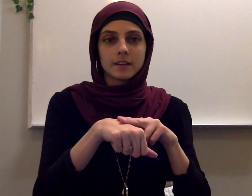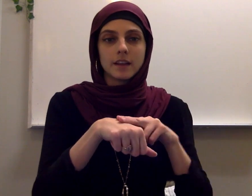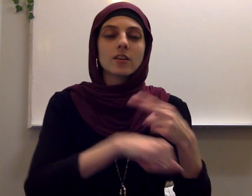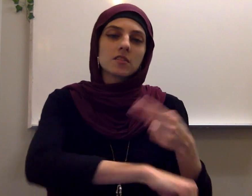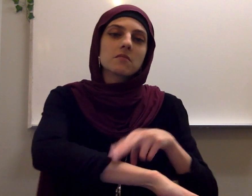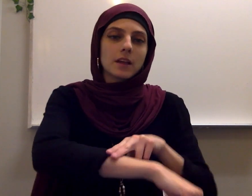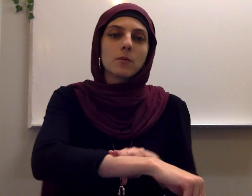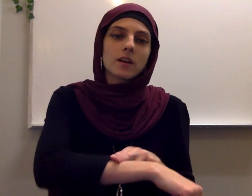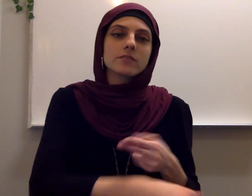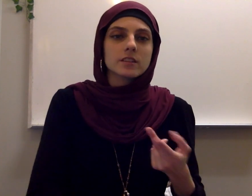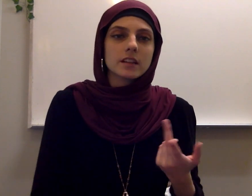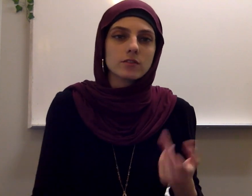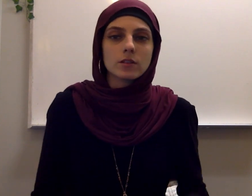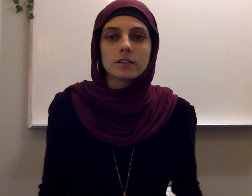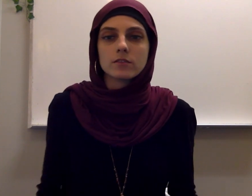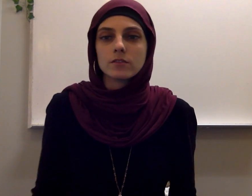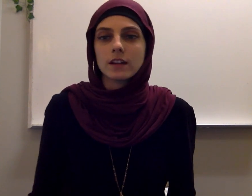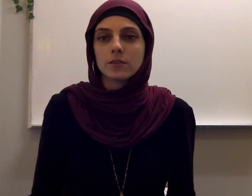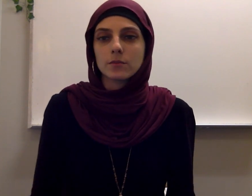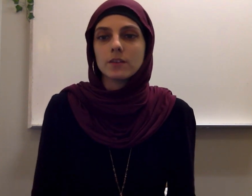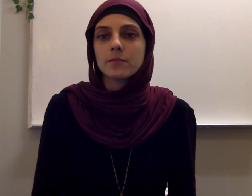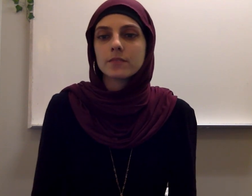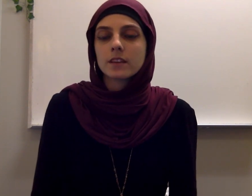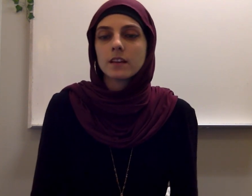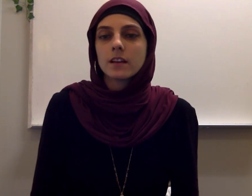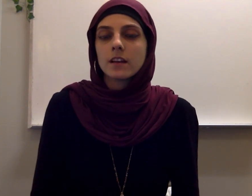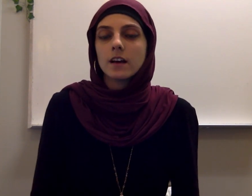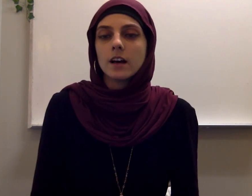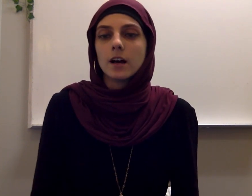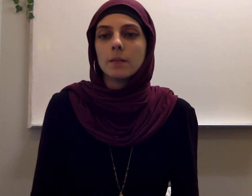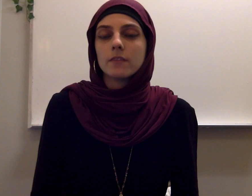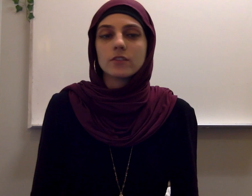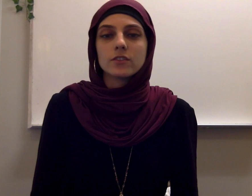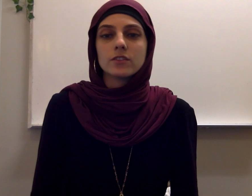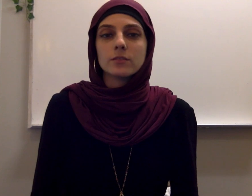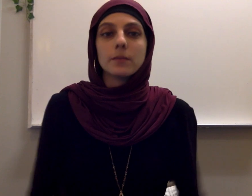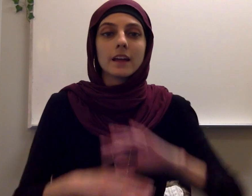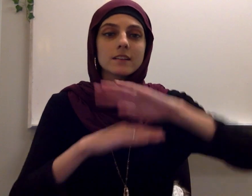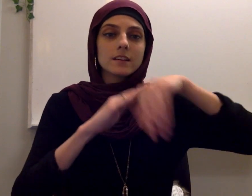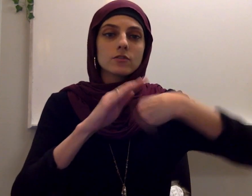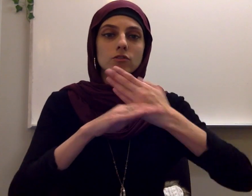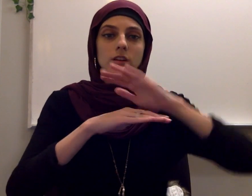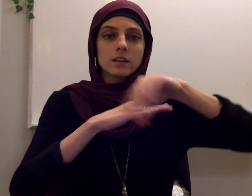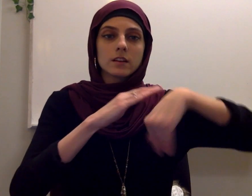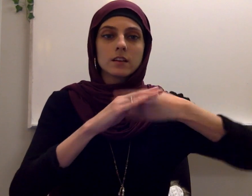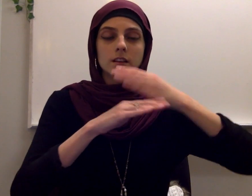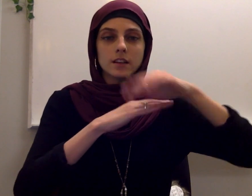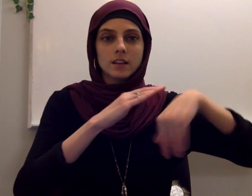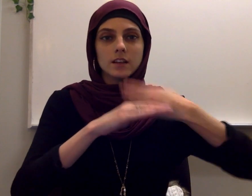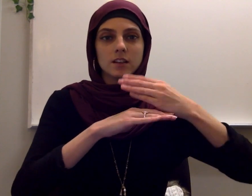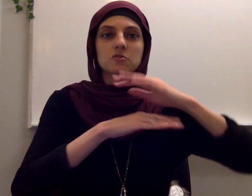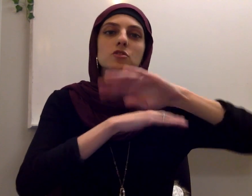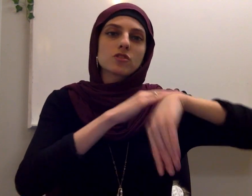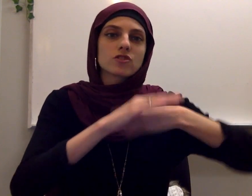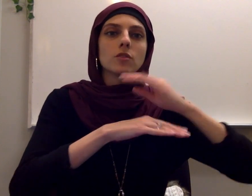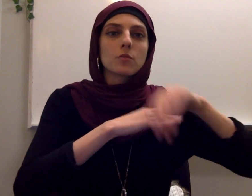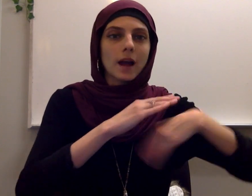or like wherever it is, you can do that as well. Versus bandage, you just show wrapping